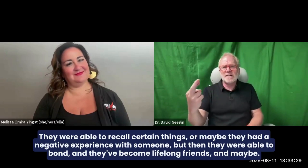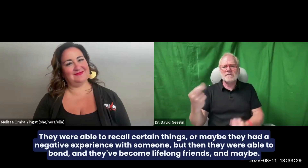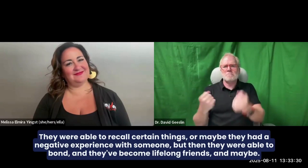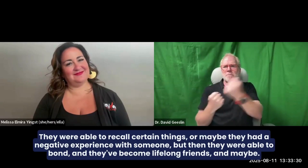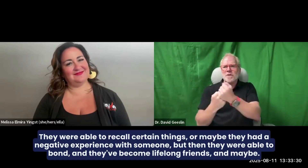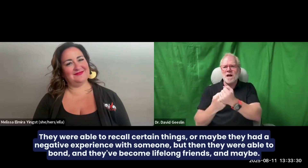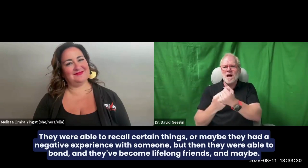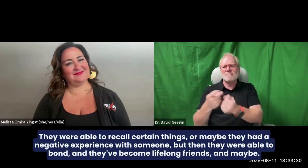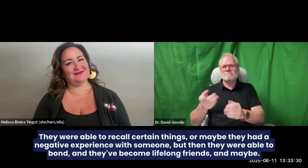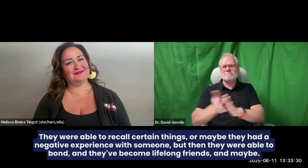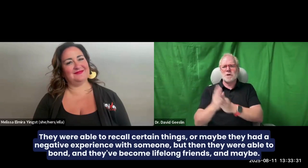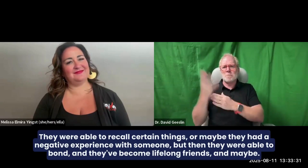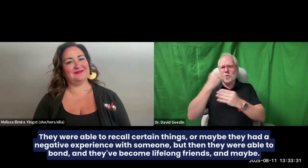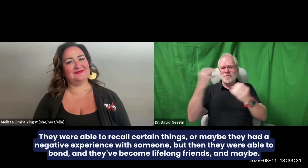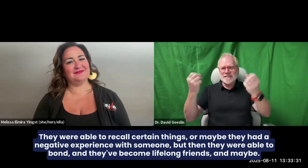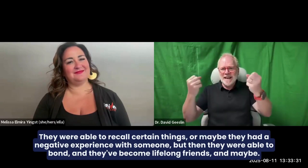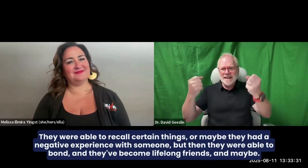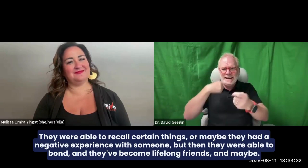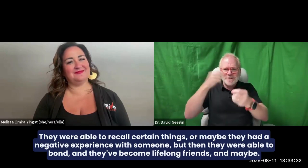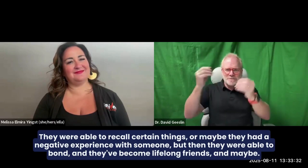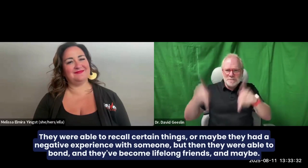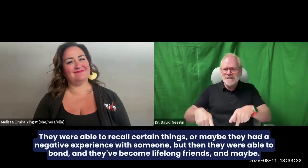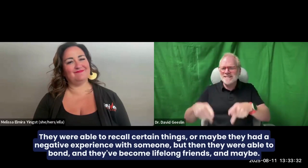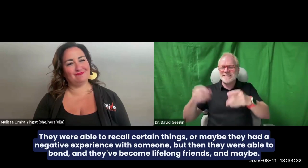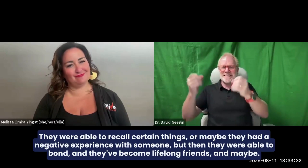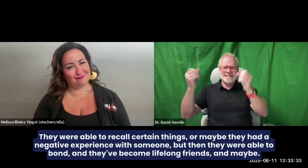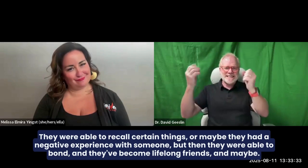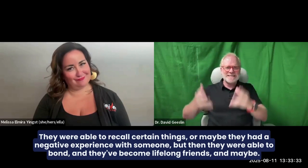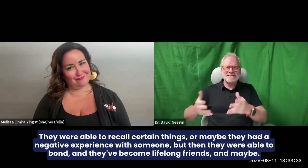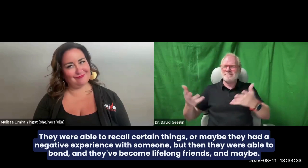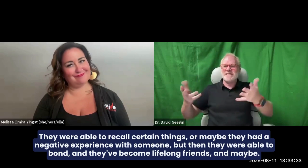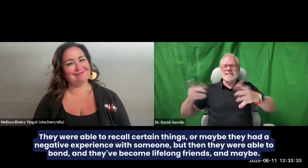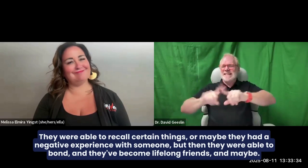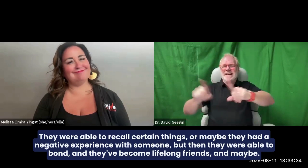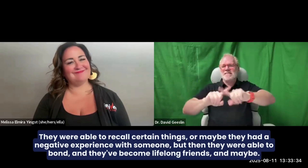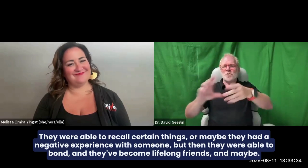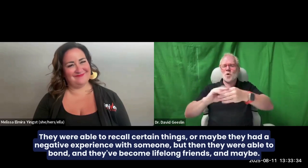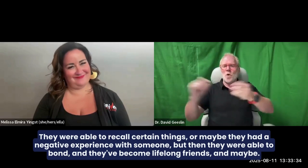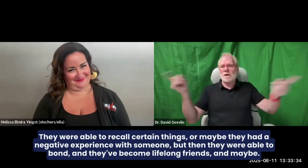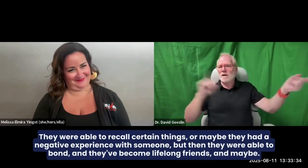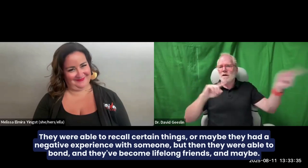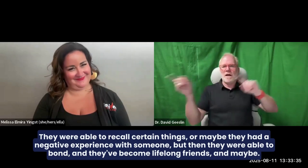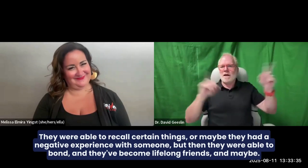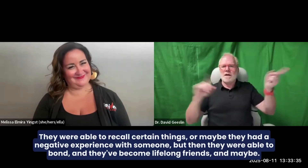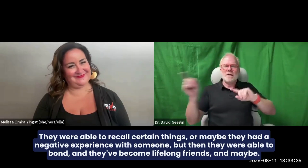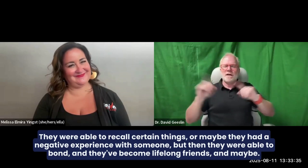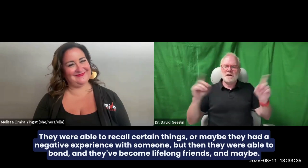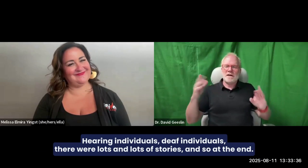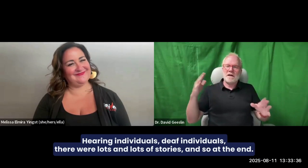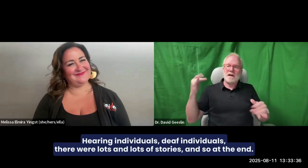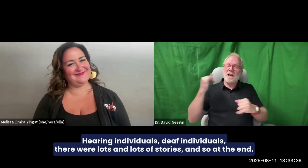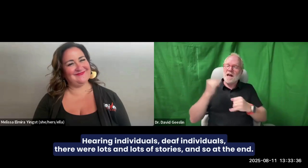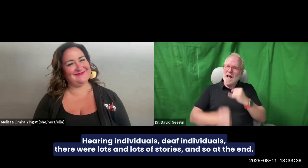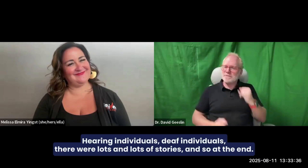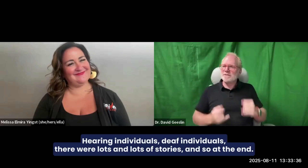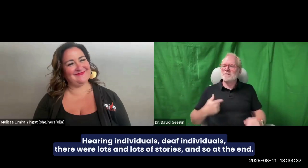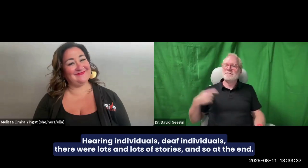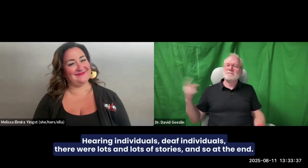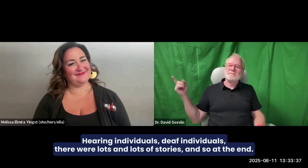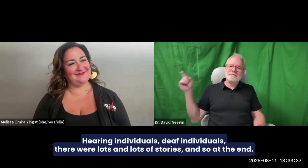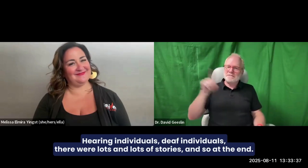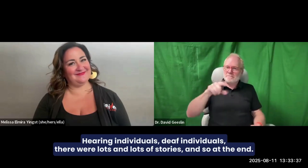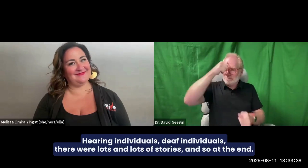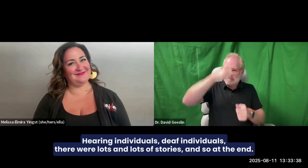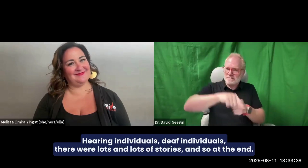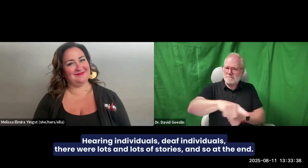recall certain things, or maybe they had a negative experience with someone, but then they were able to bond and they've become lifelong friends. It may be hearing individuals,